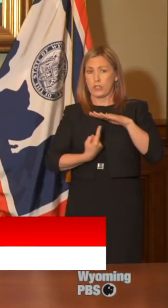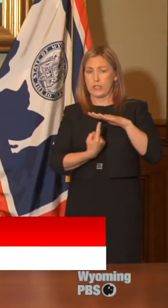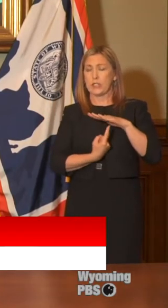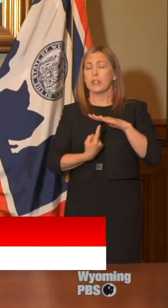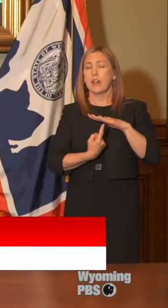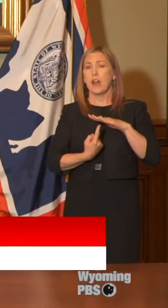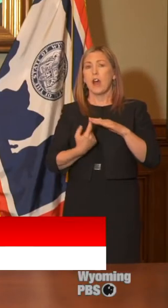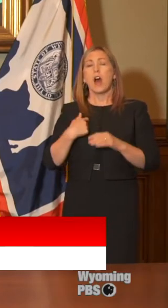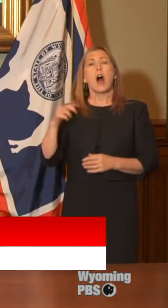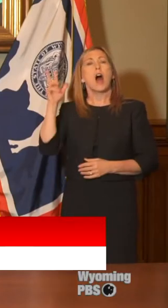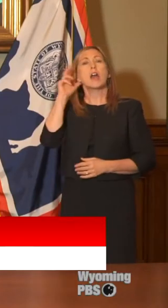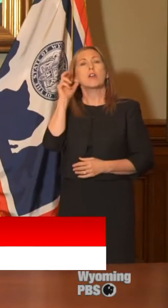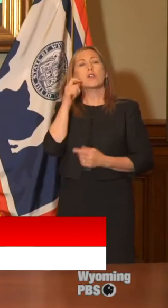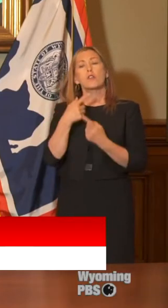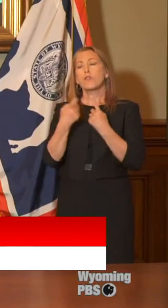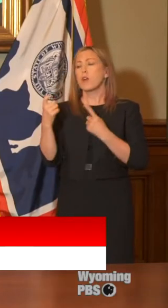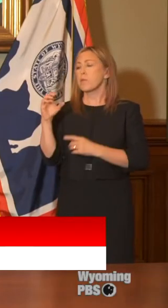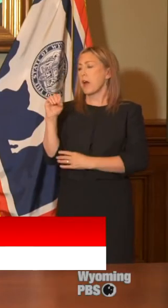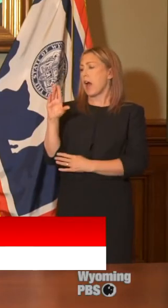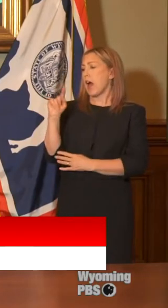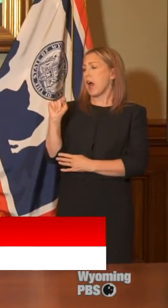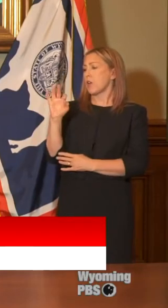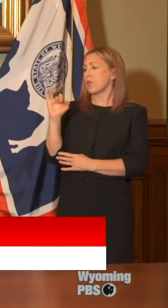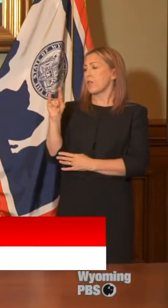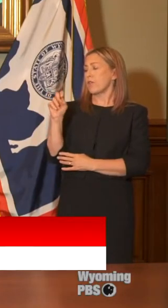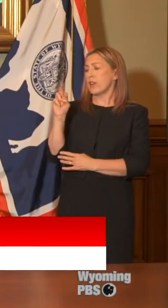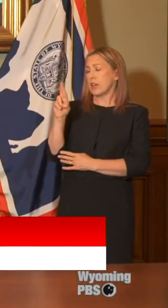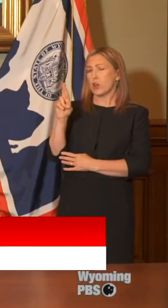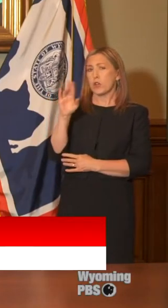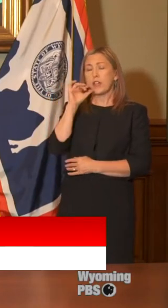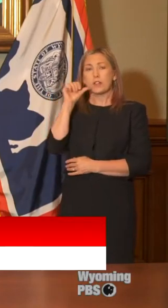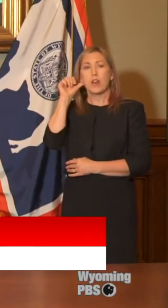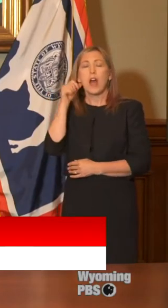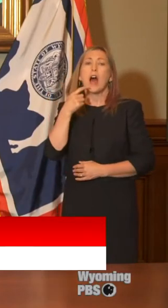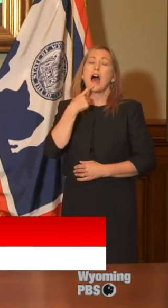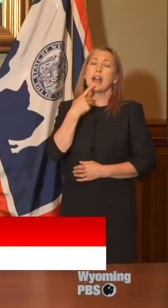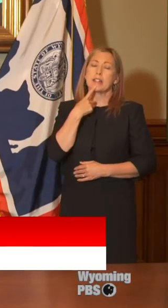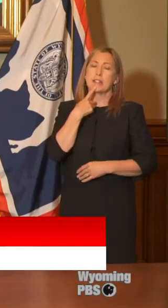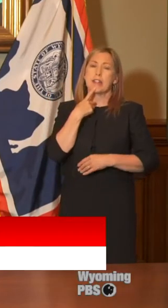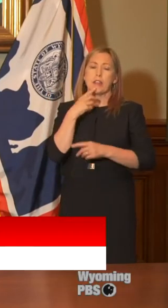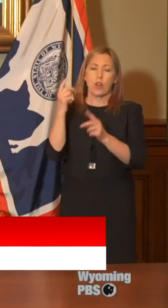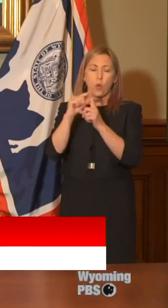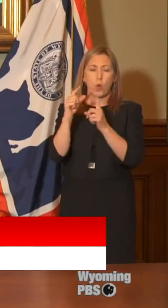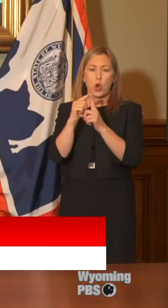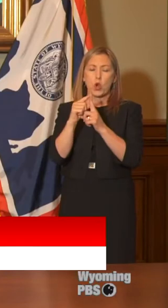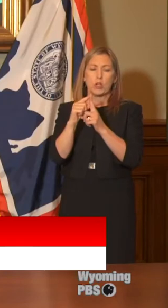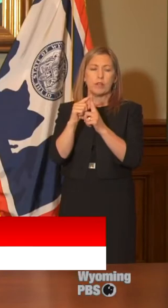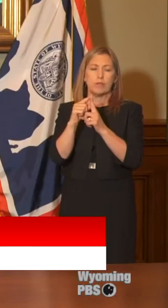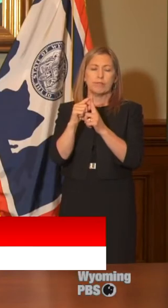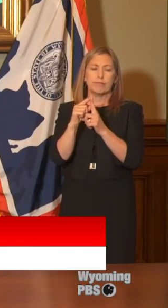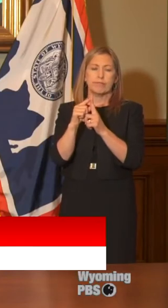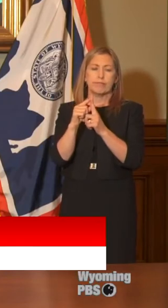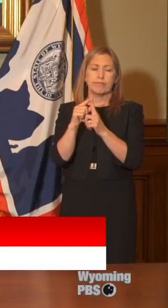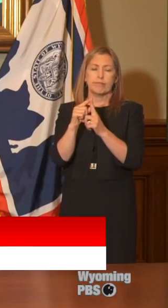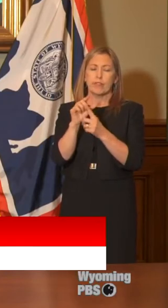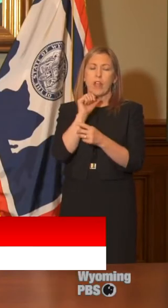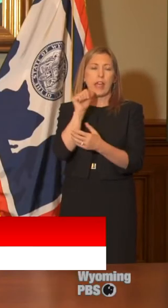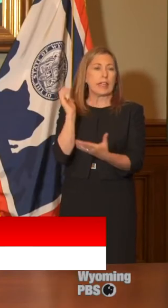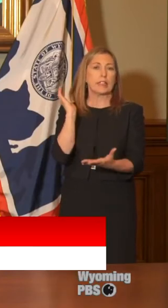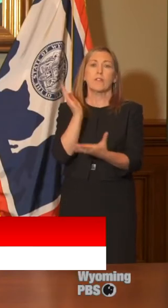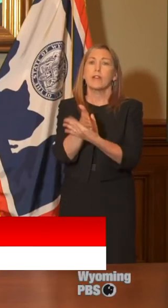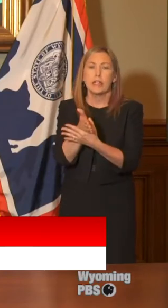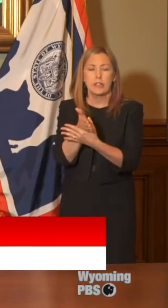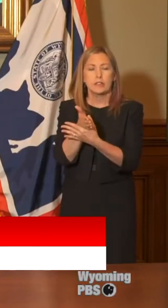and I heard from an outfitter yesterday when I said the word I did, which was inconvenience, I really did not mean it was a light thing. I